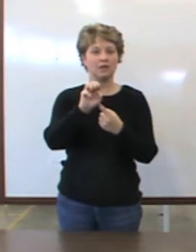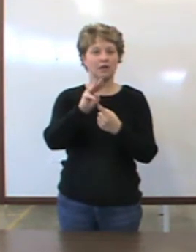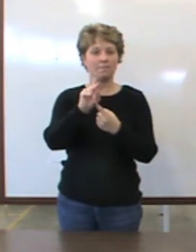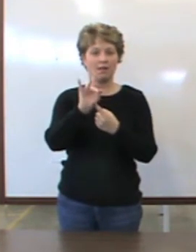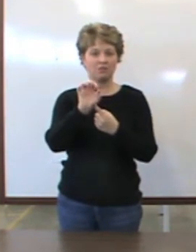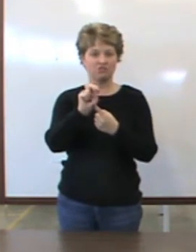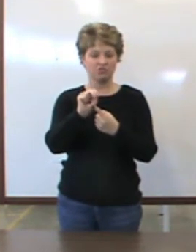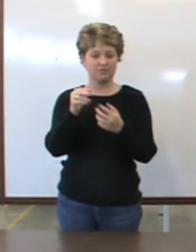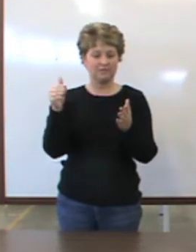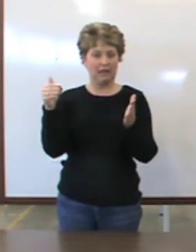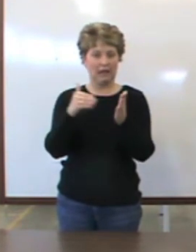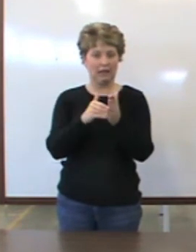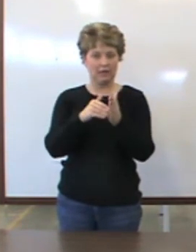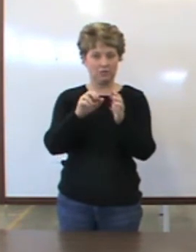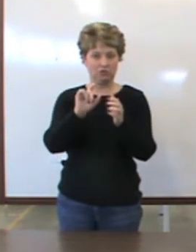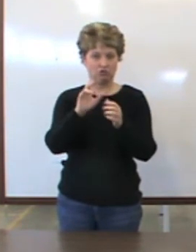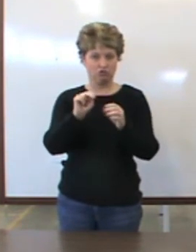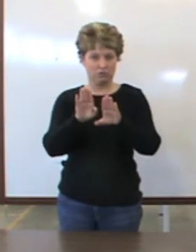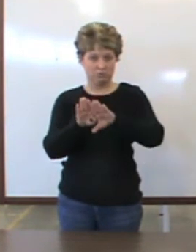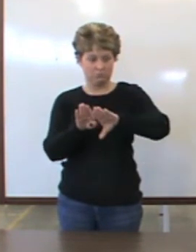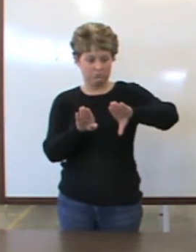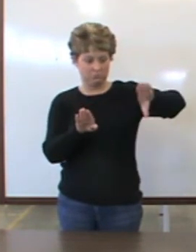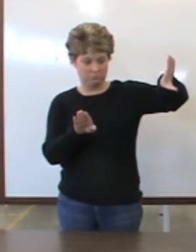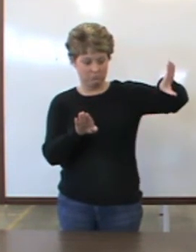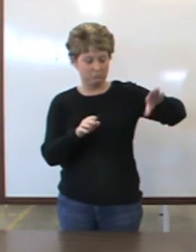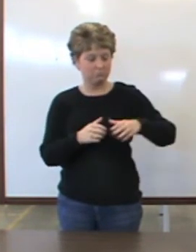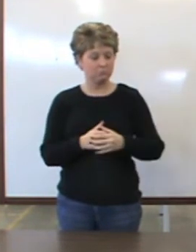against the screen all the way across.